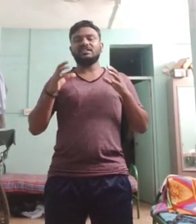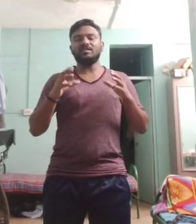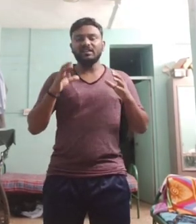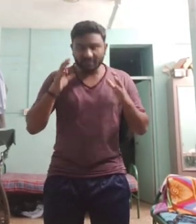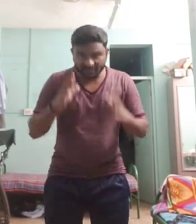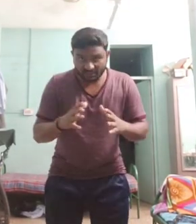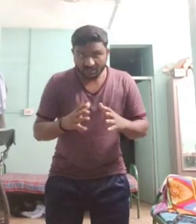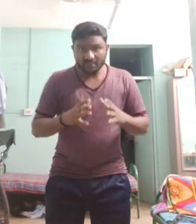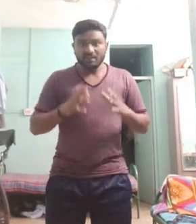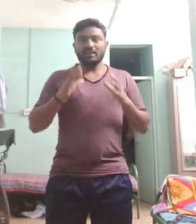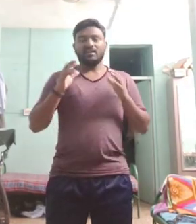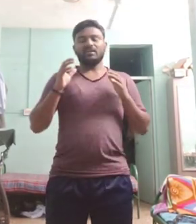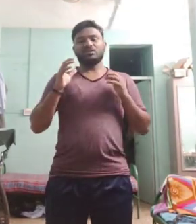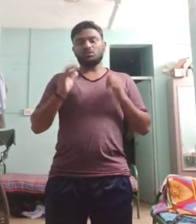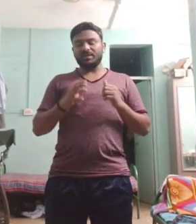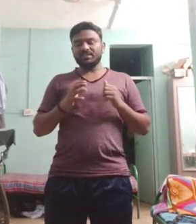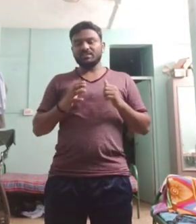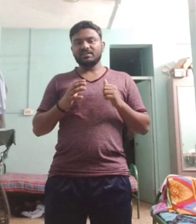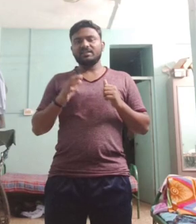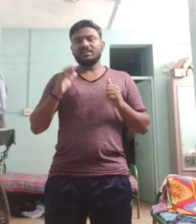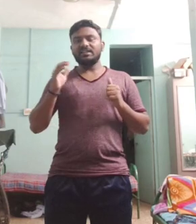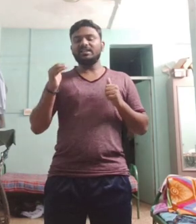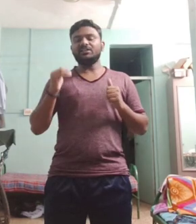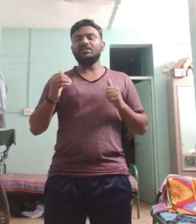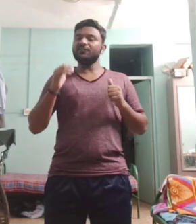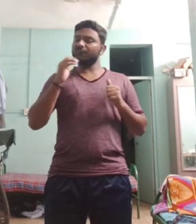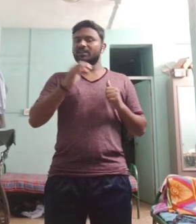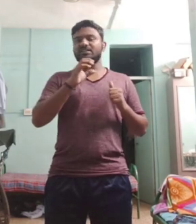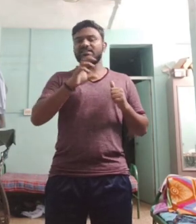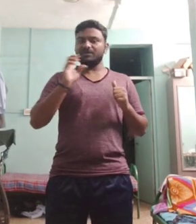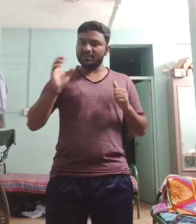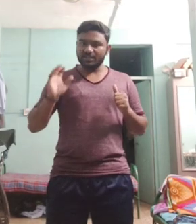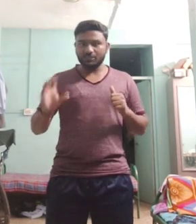statement in a switch, then if it is similar to